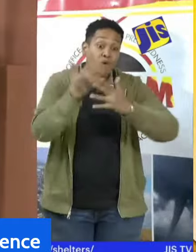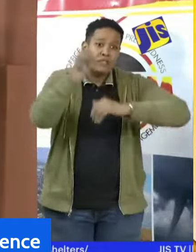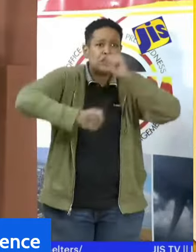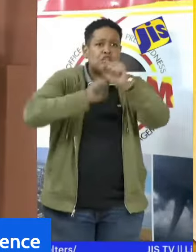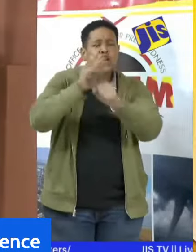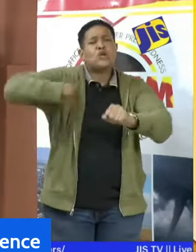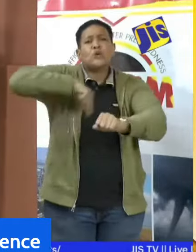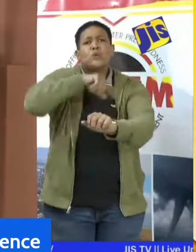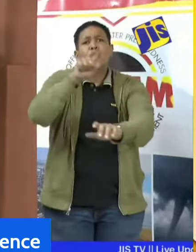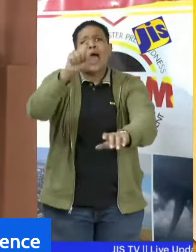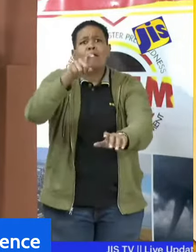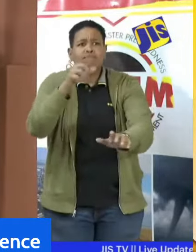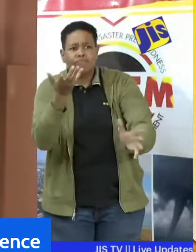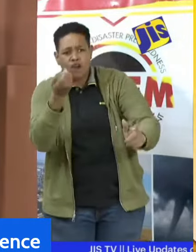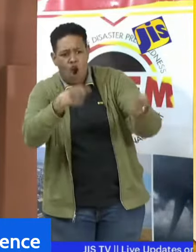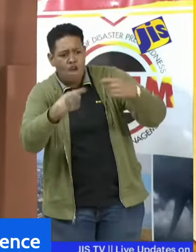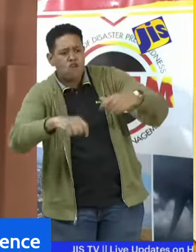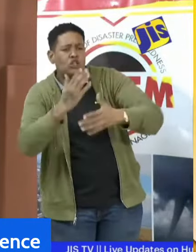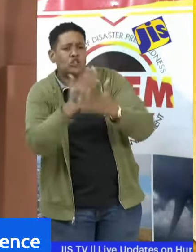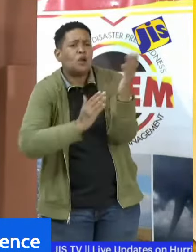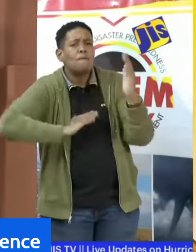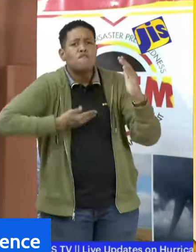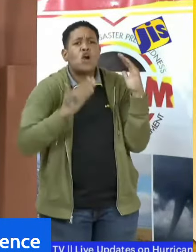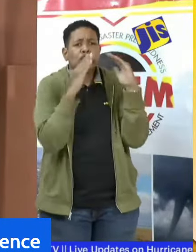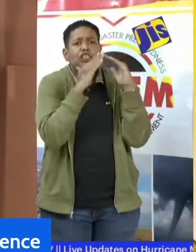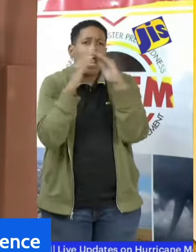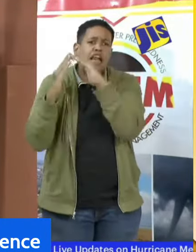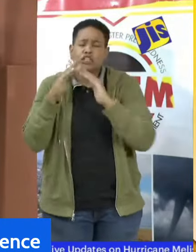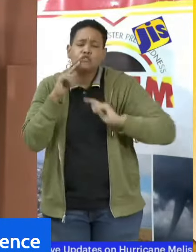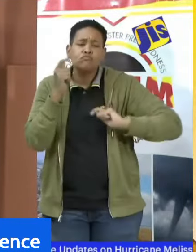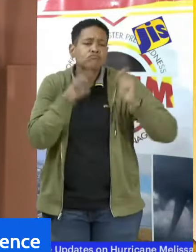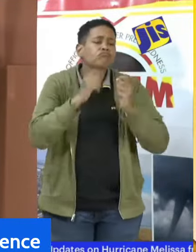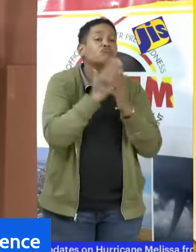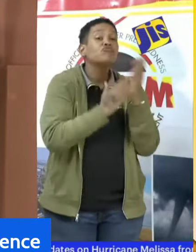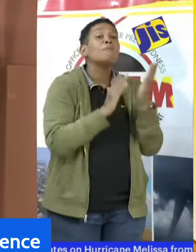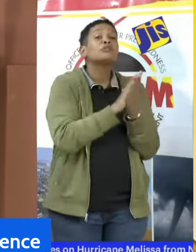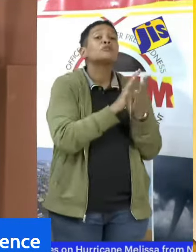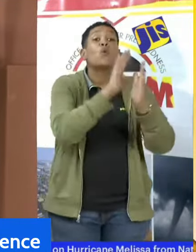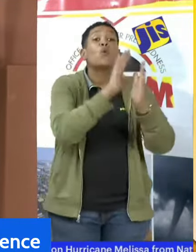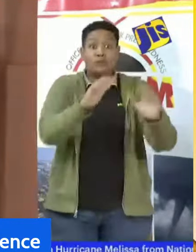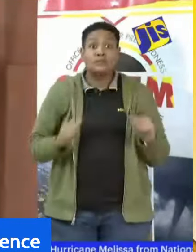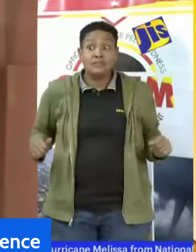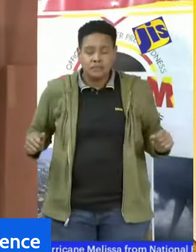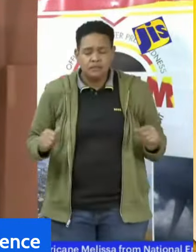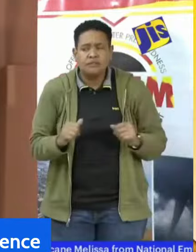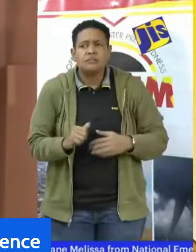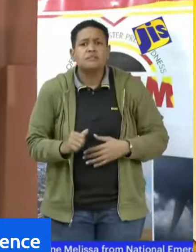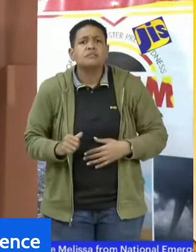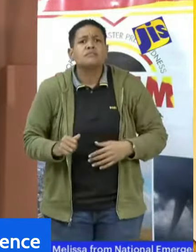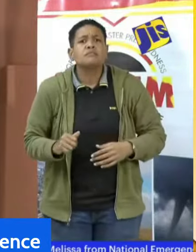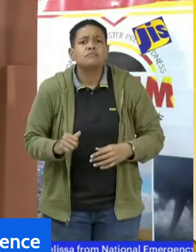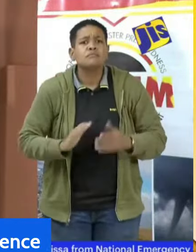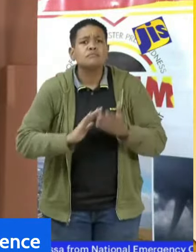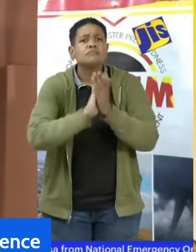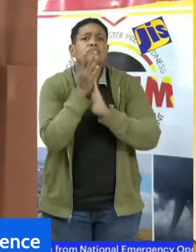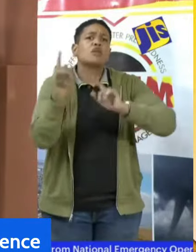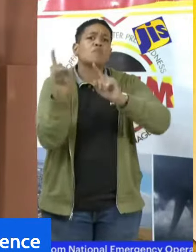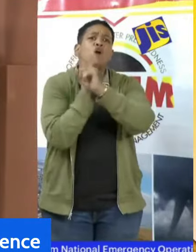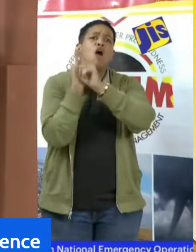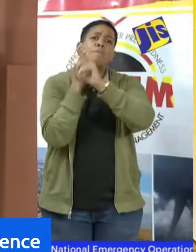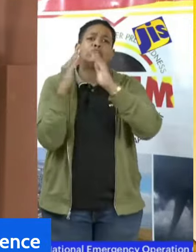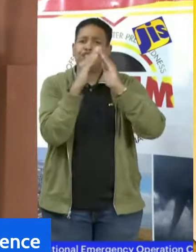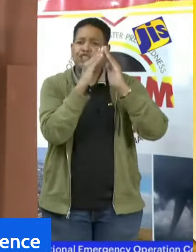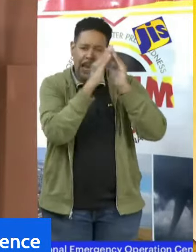we have converted some of our shelters, some of the schools, into proper